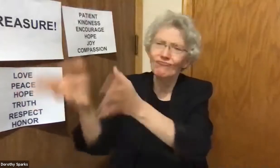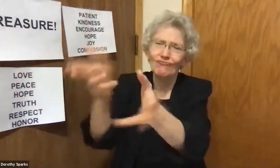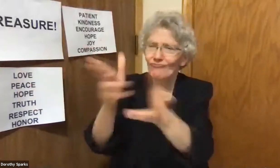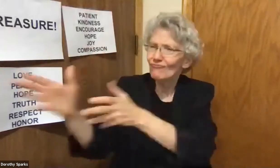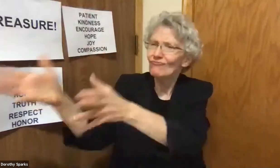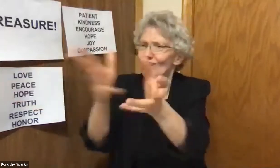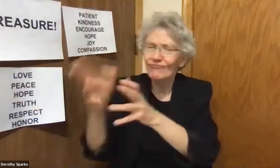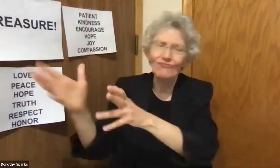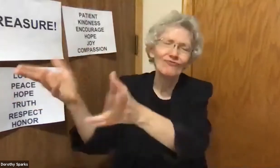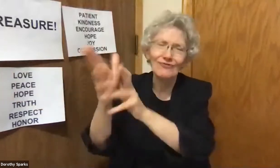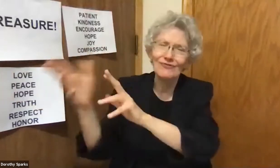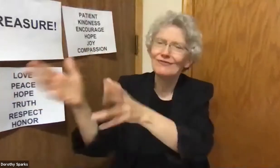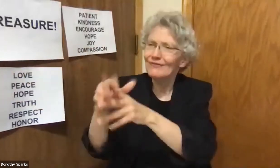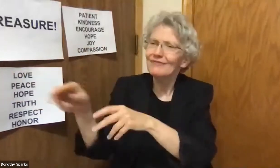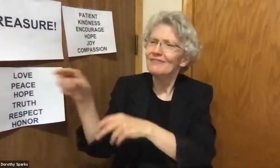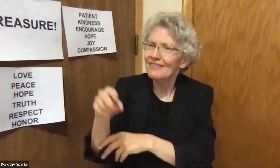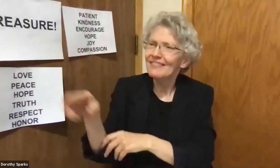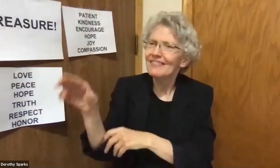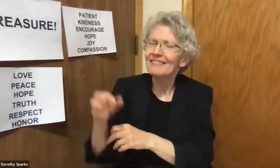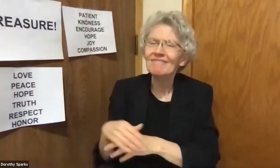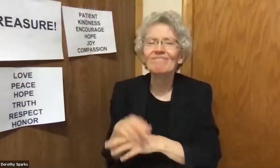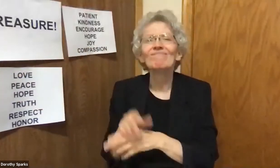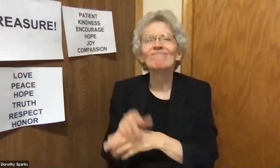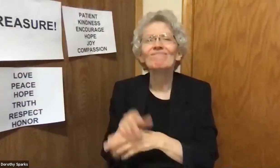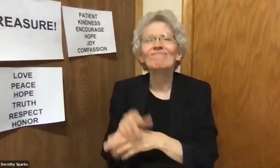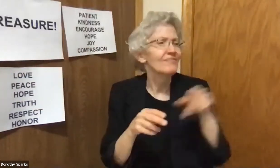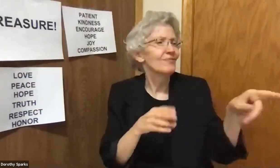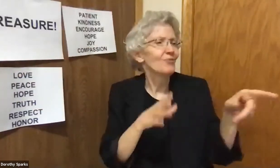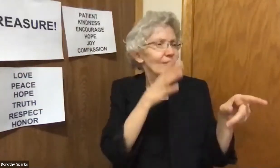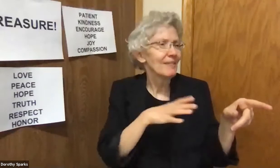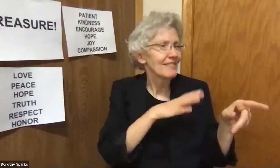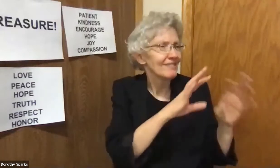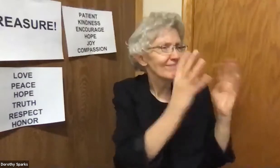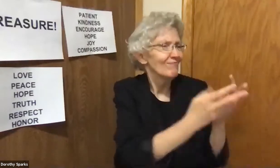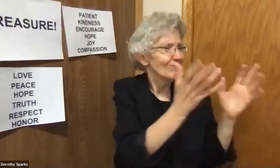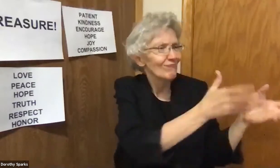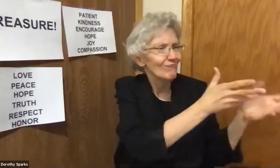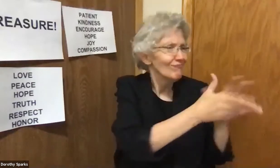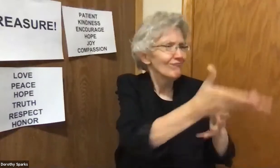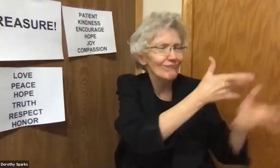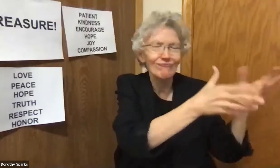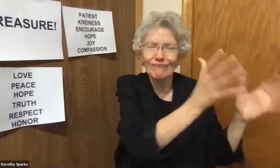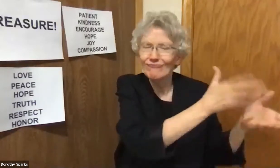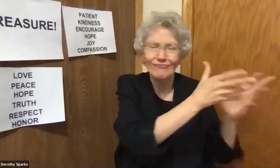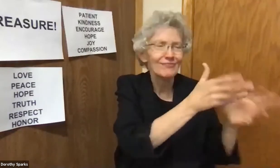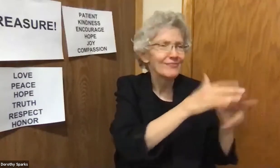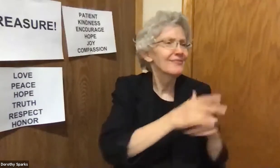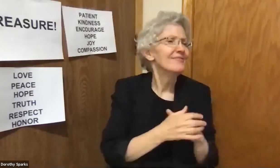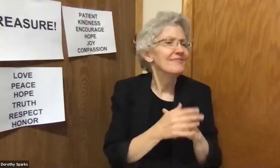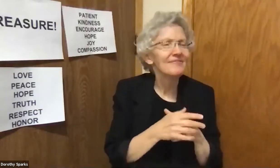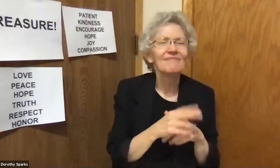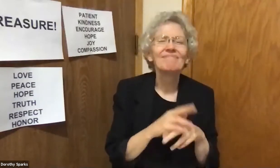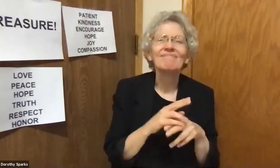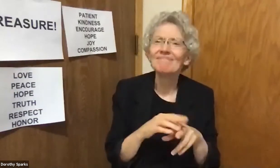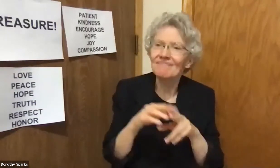And as he was out and about, he would see men and women and children gathered together. They would sit around